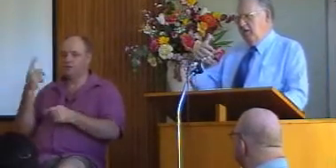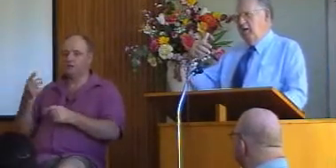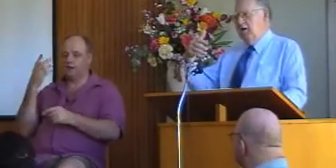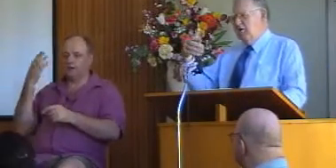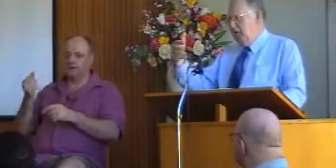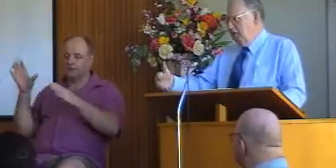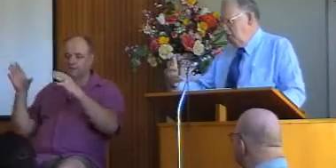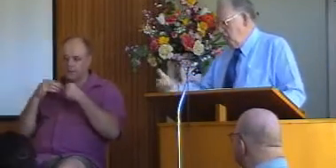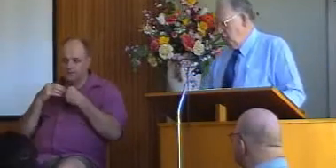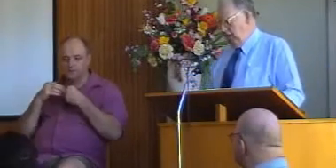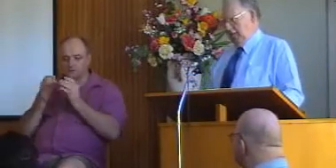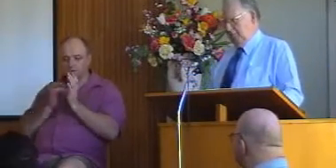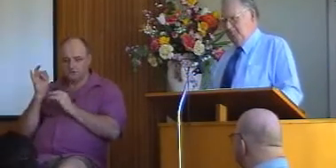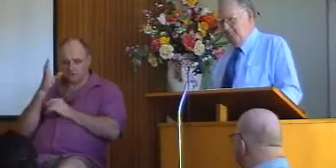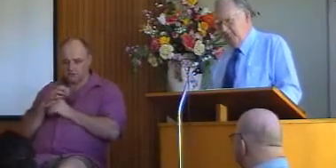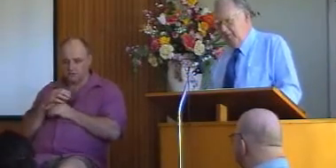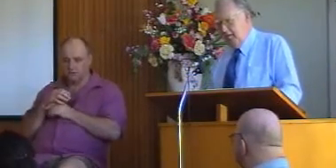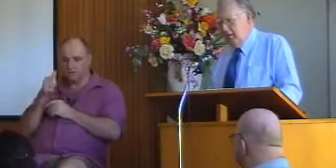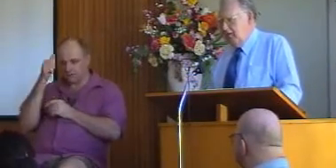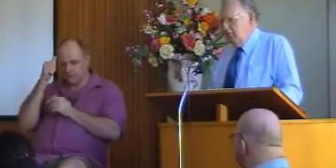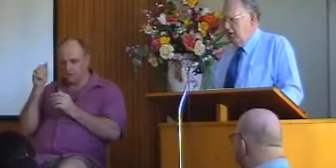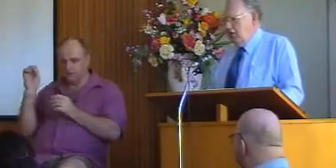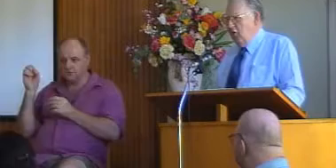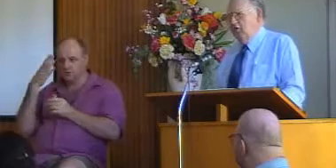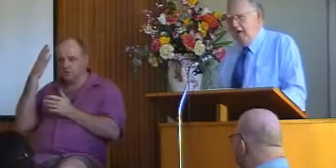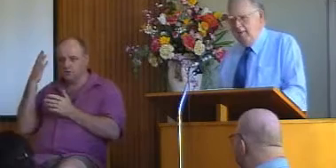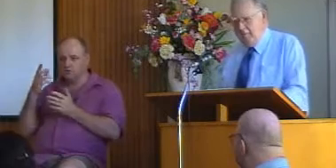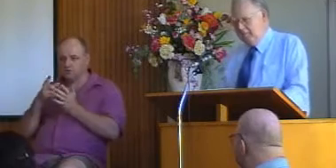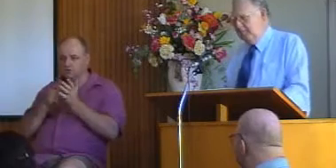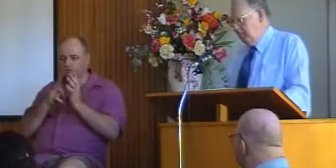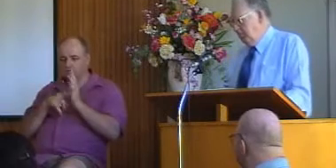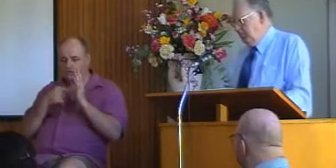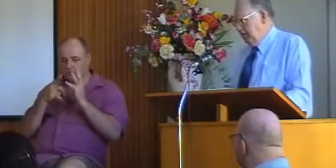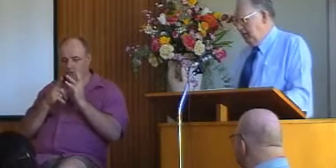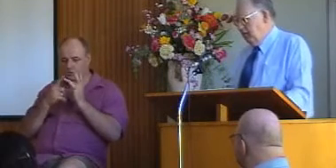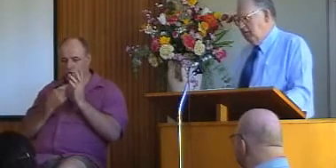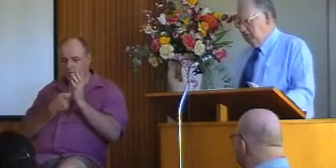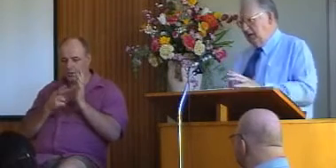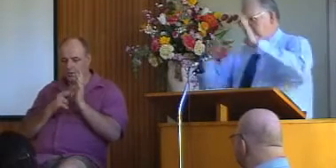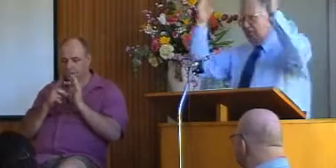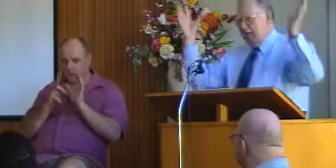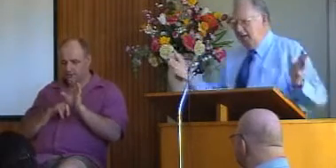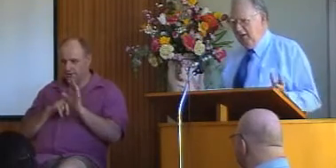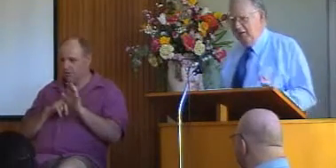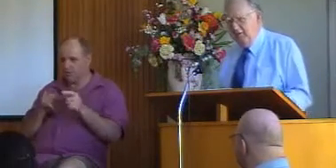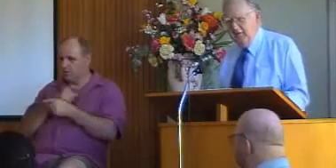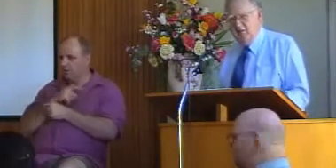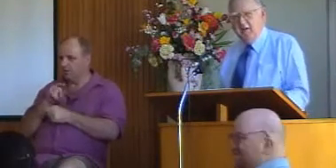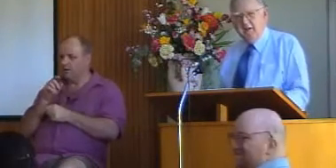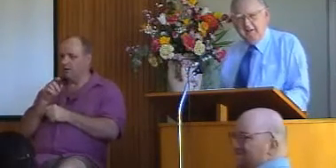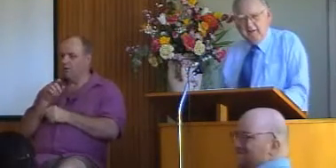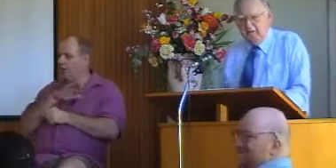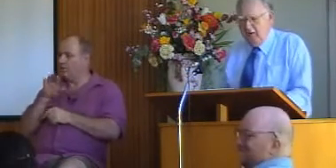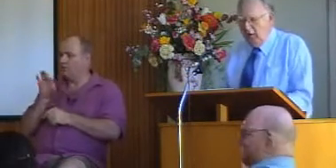has been a spiritual journey. We didn't all come with claps of thunder